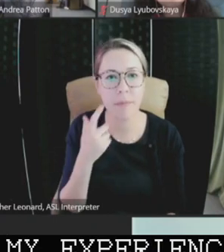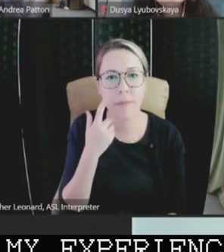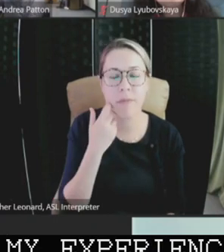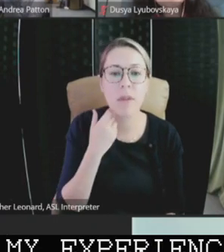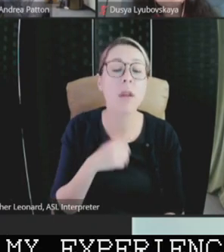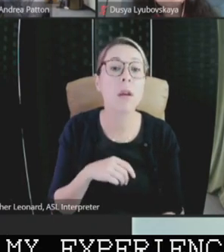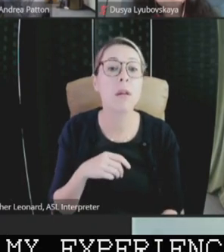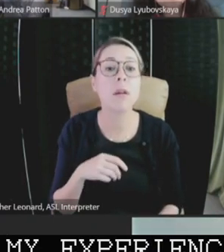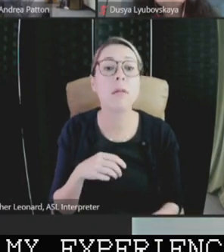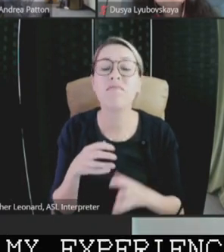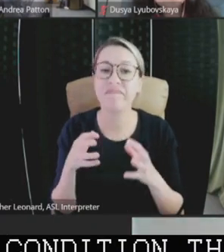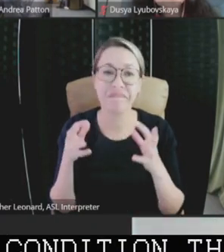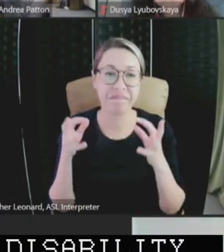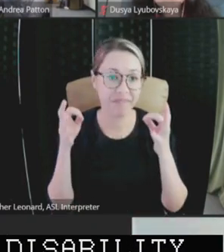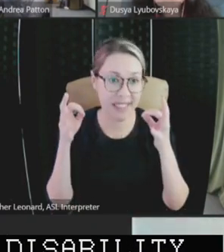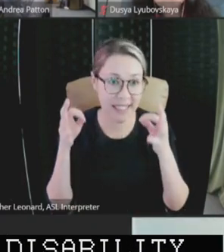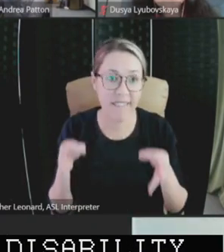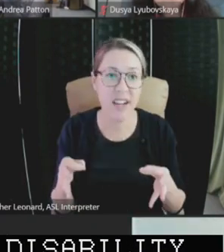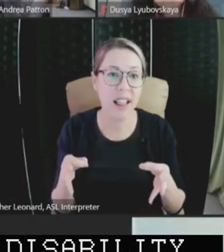it was definitely